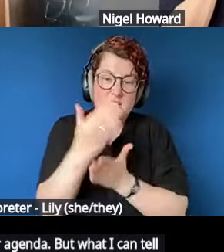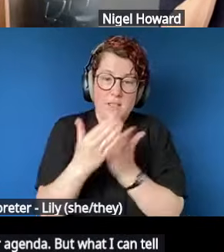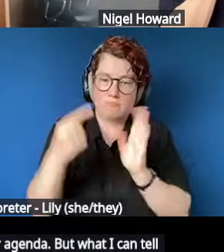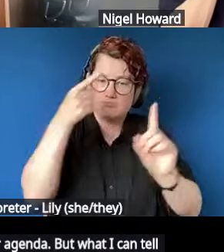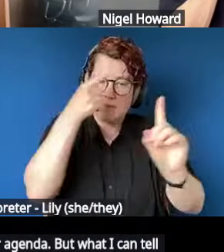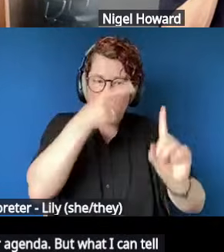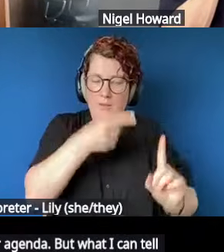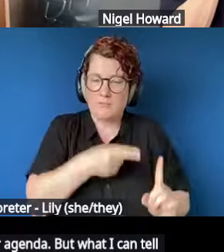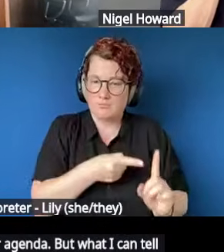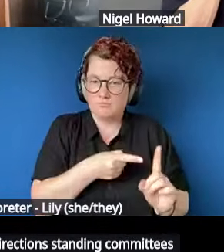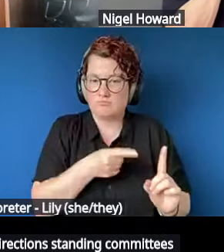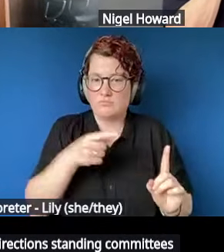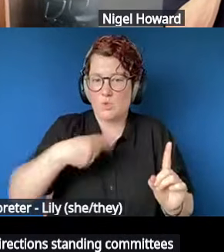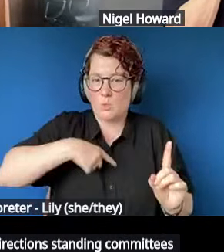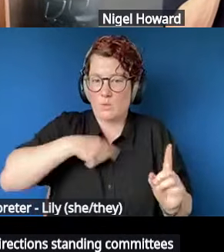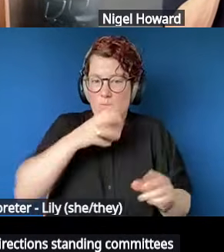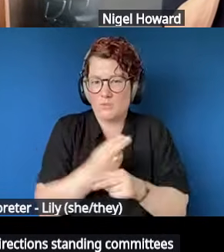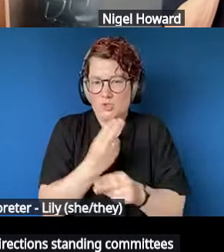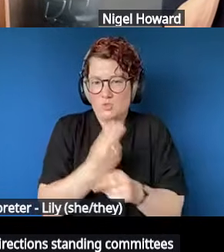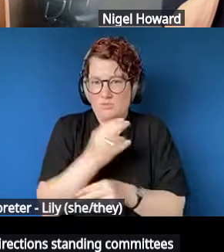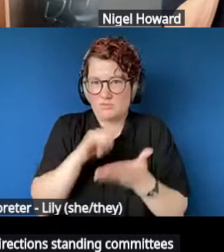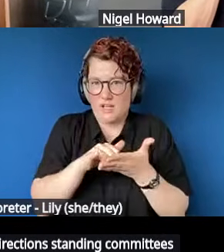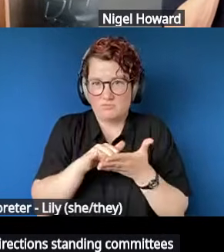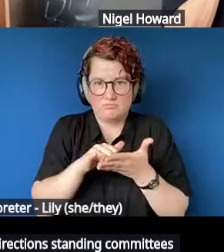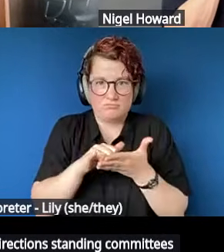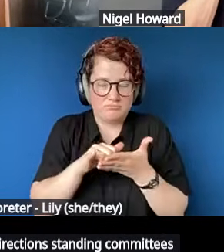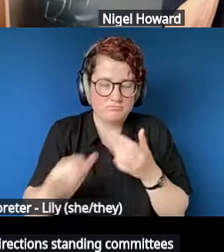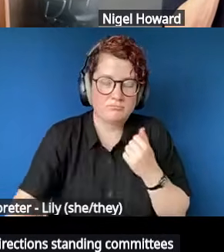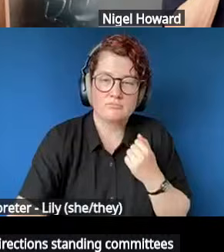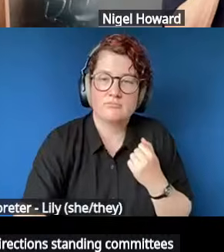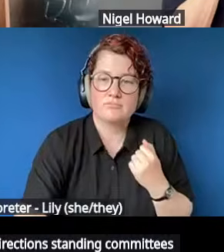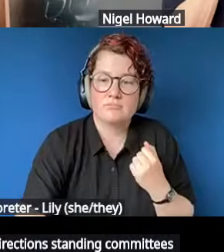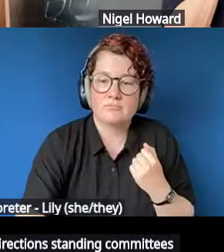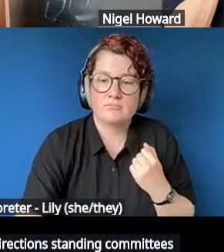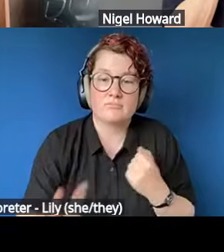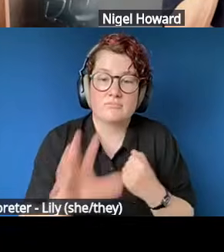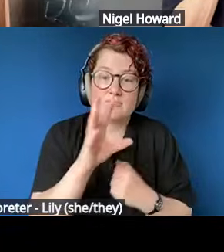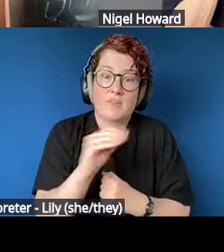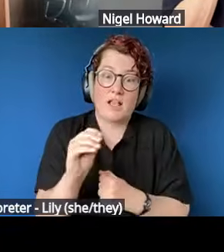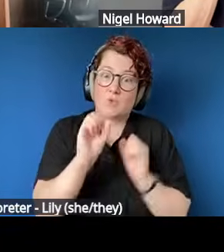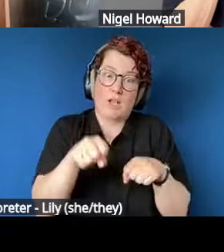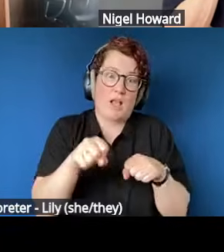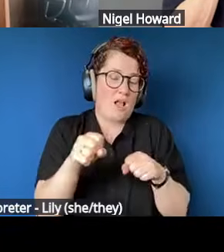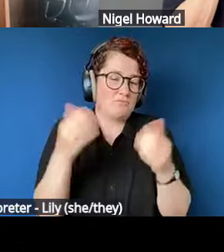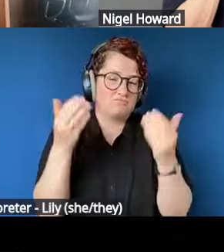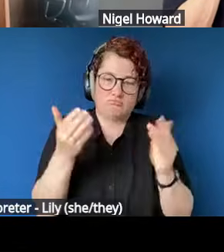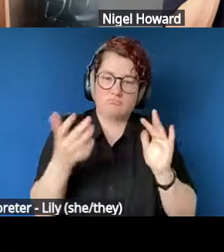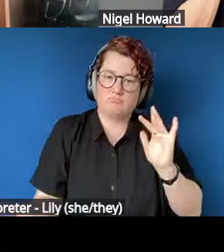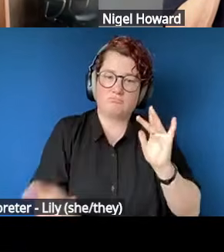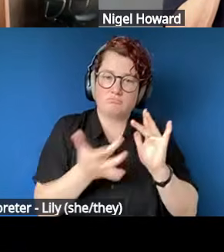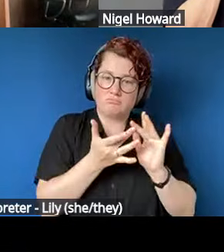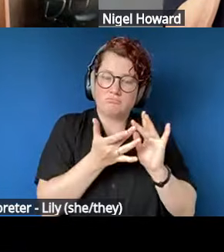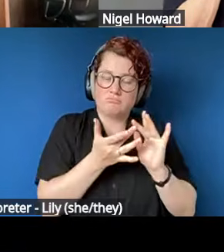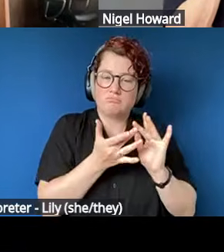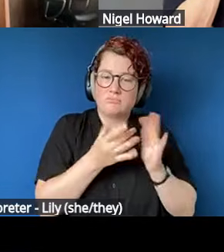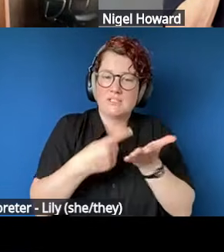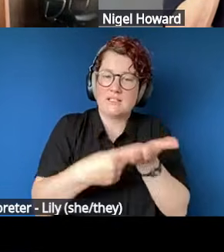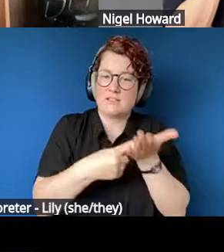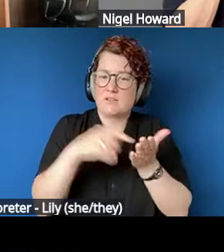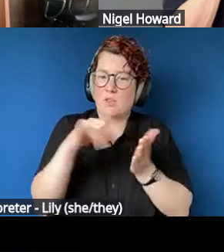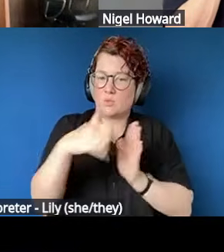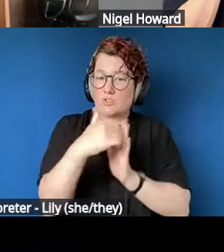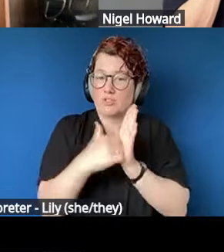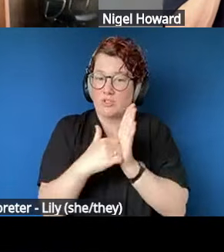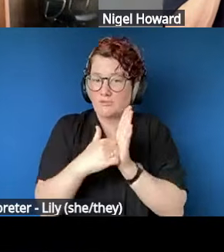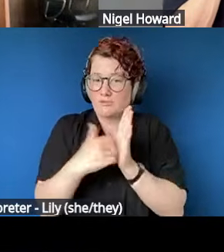that are going to be resuming in the fall. And certainly we can reach out to discuss those agendas and